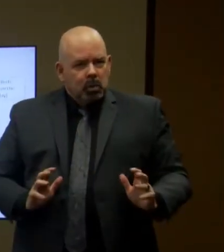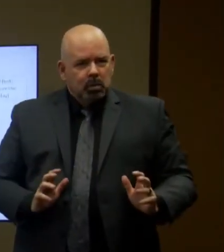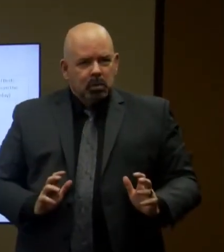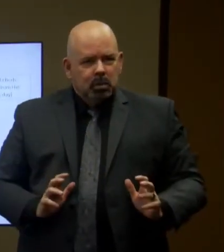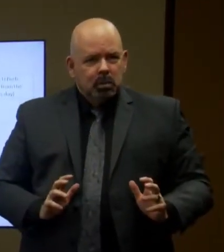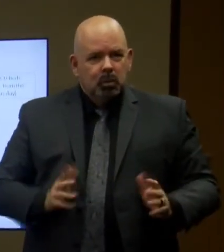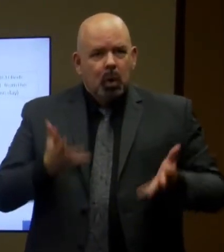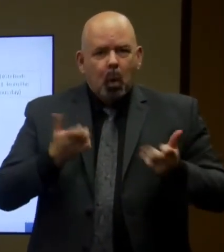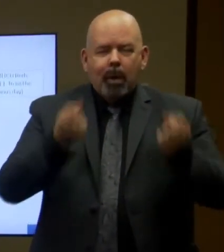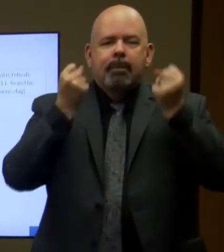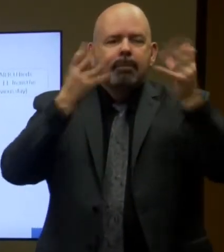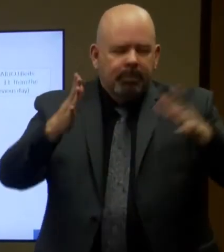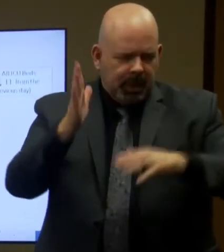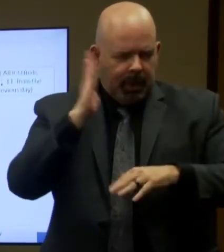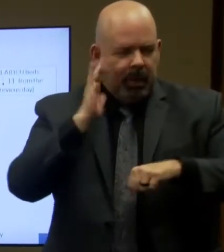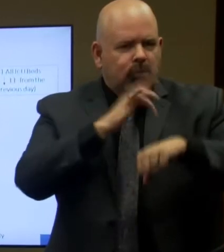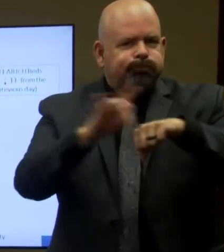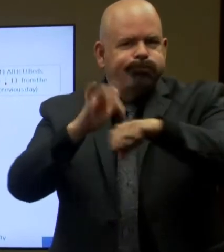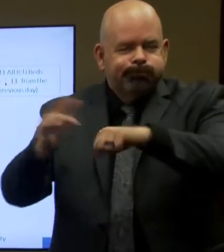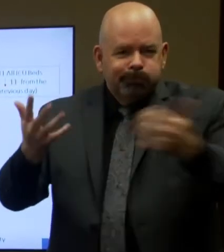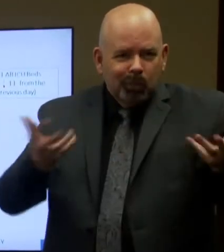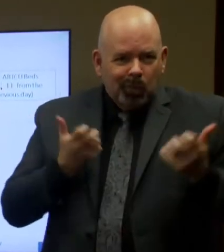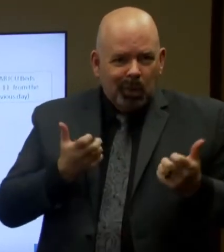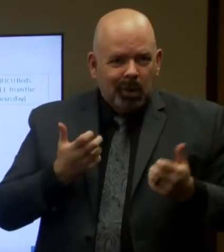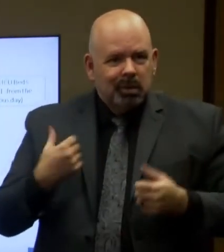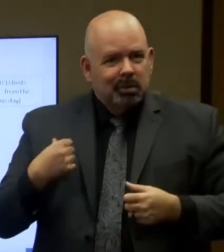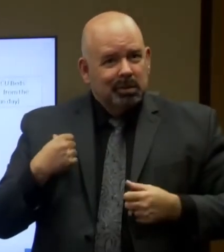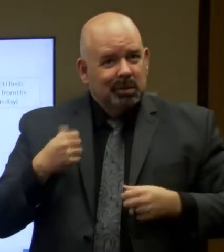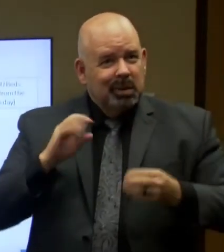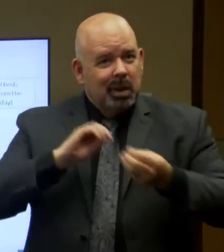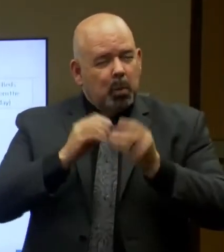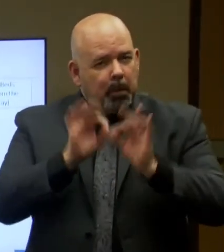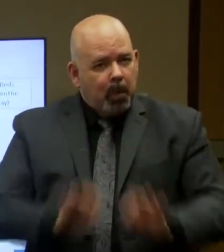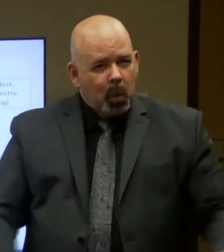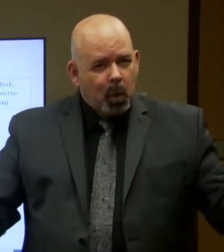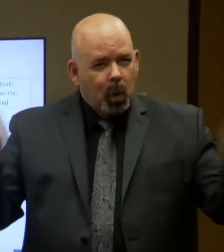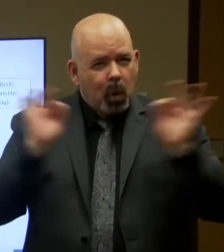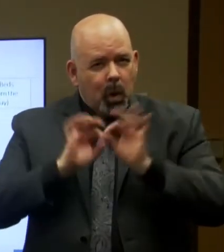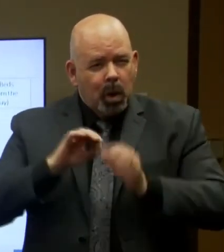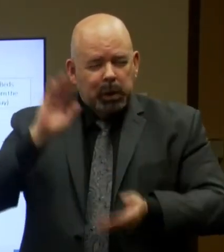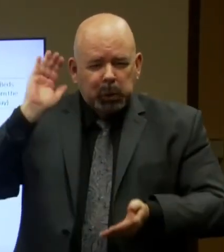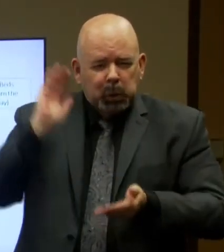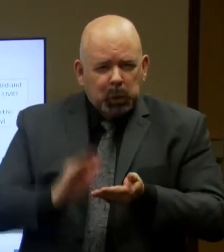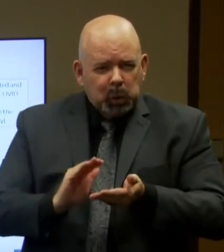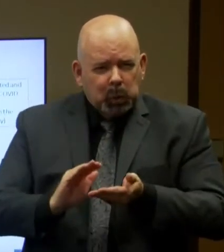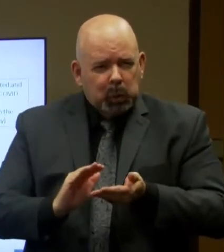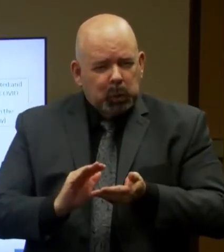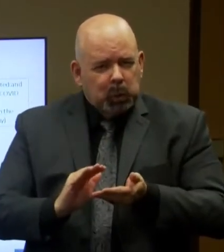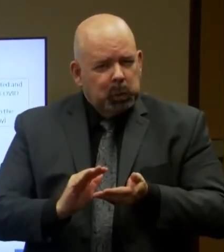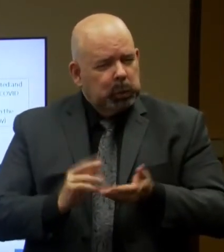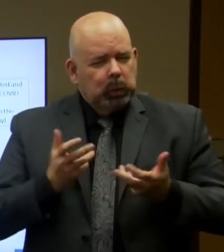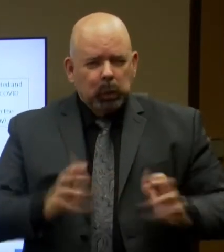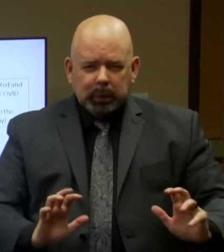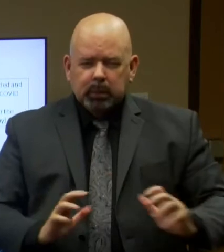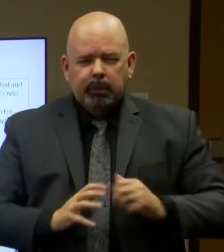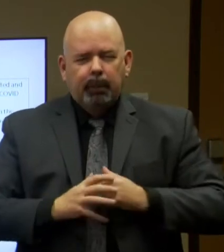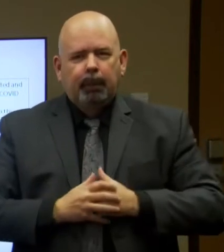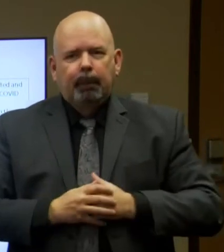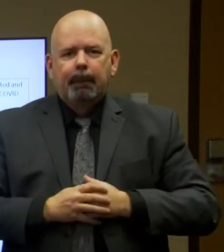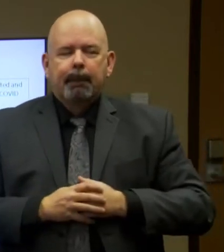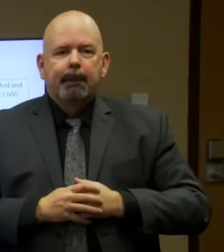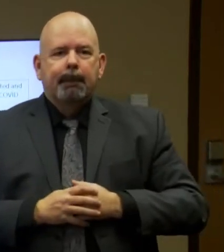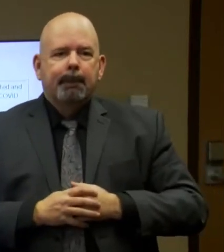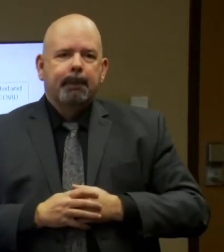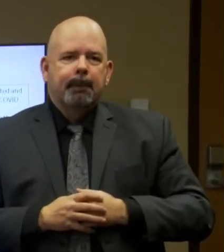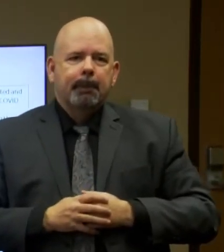ICU beds, but this number has stayed low and continues to be low. Next slide. This is the